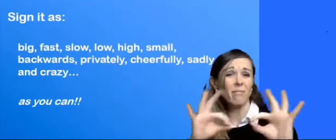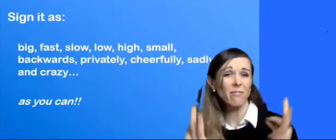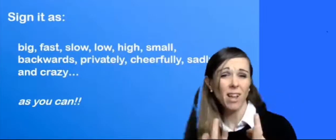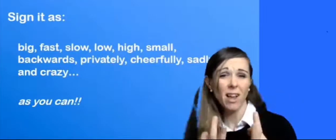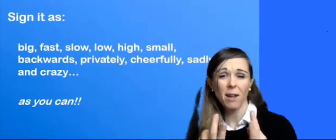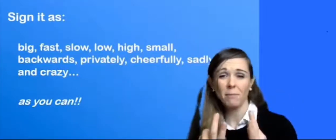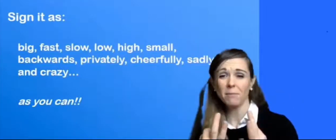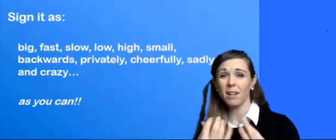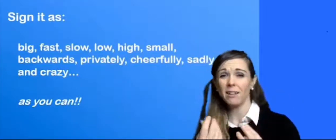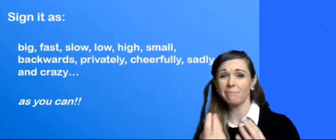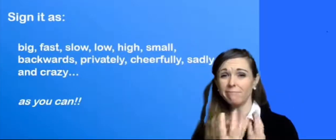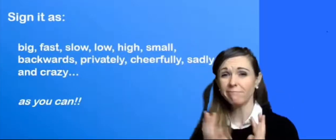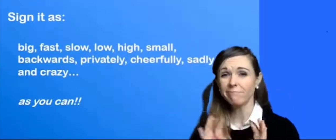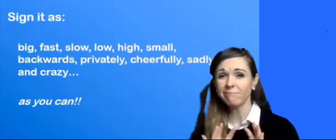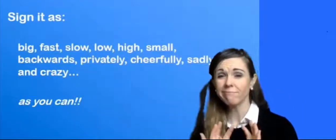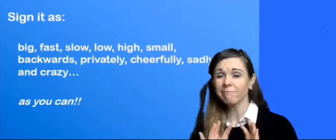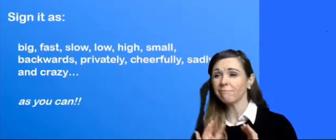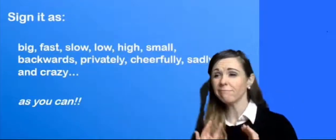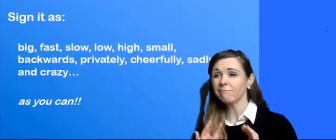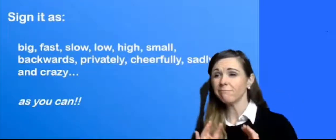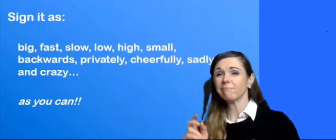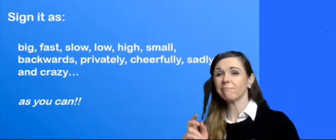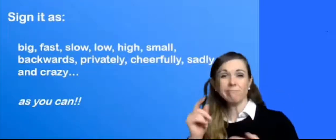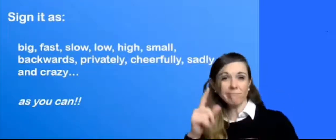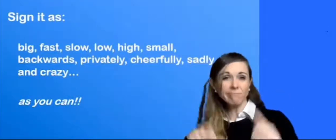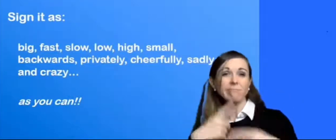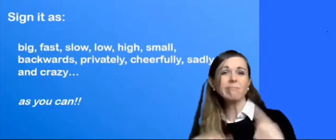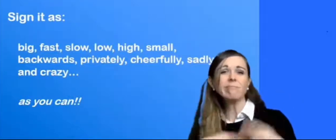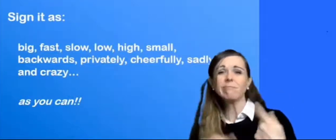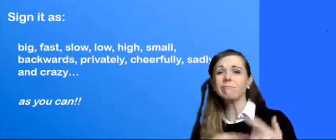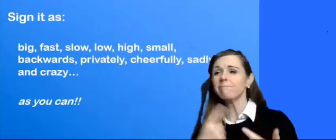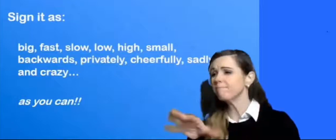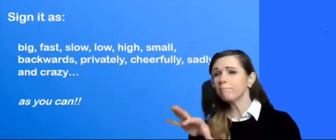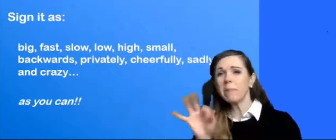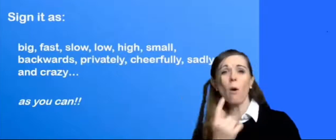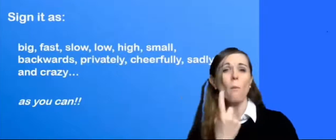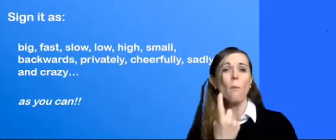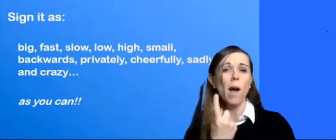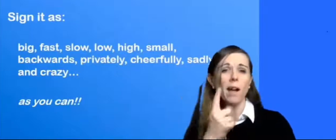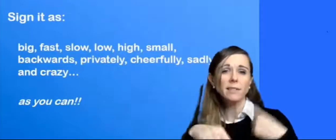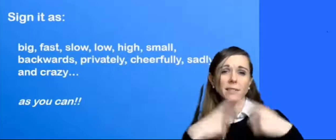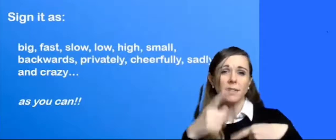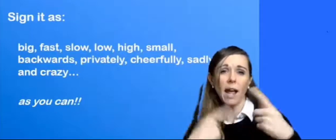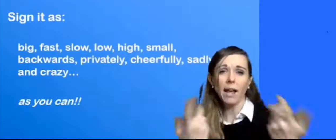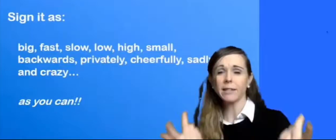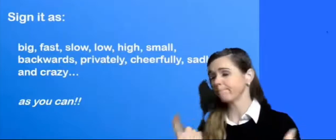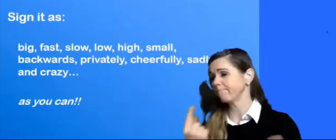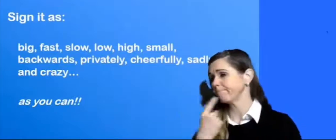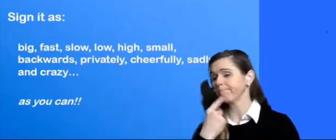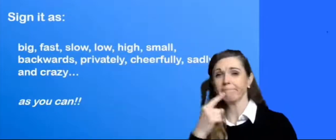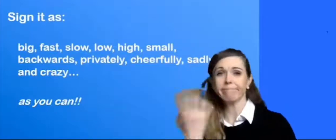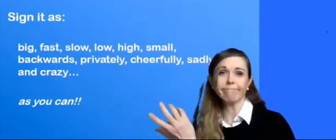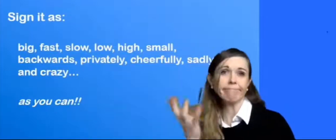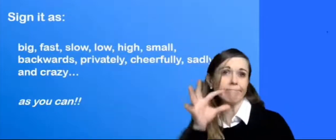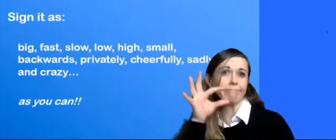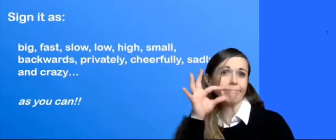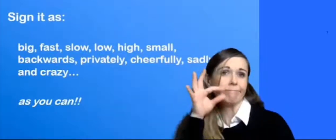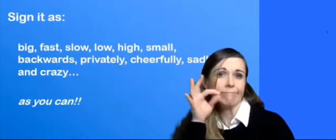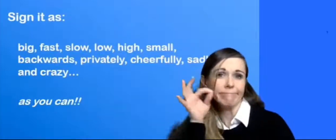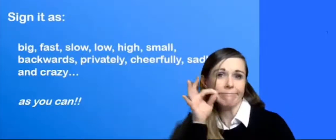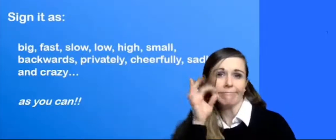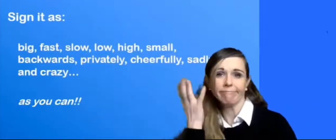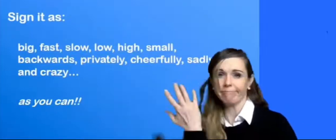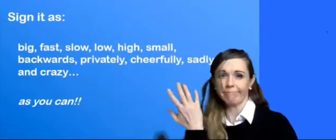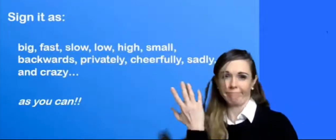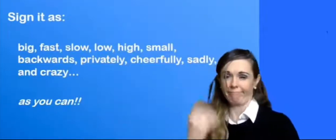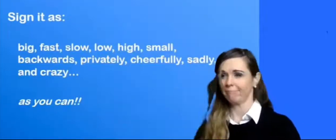Forward. This is a great way to practice with your family. Maybe you all sit around the table or on the circle on the floor, whatever